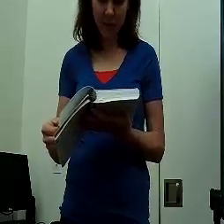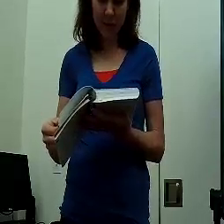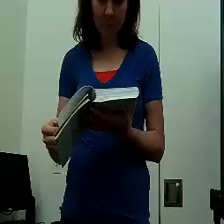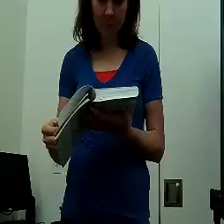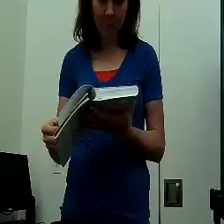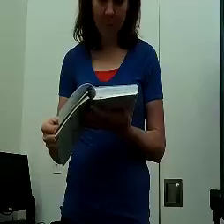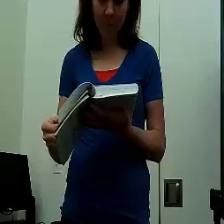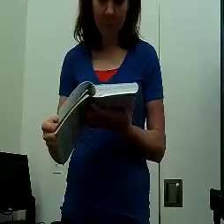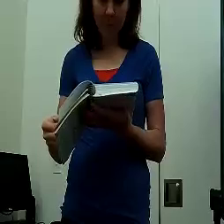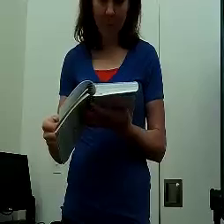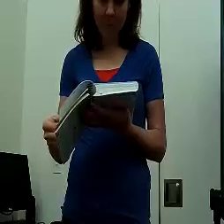Mmm. Name.